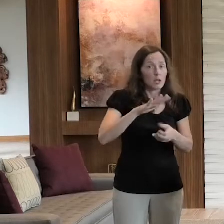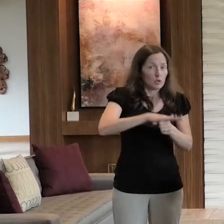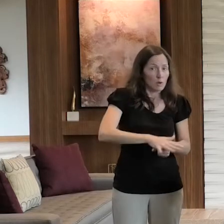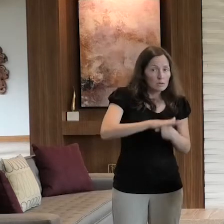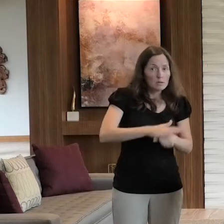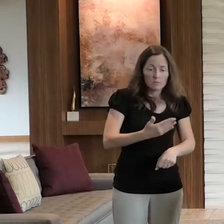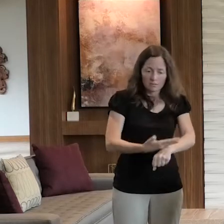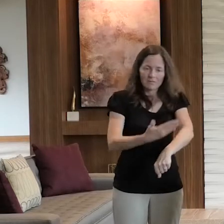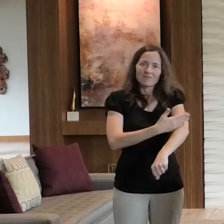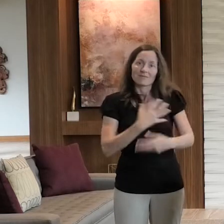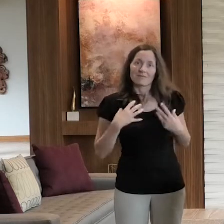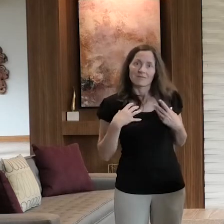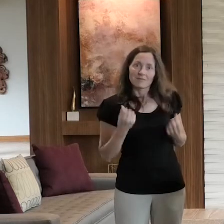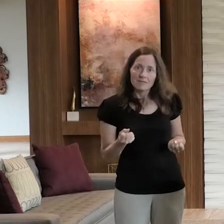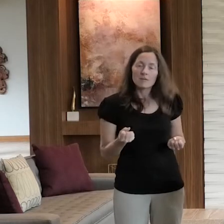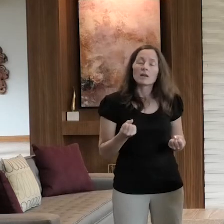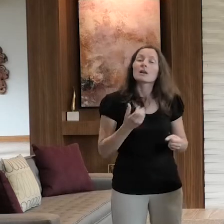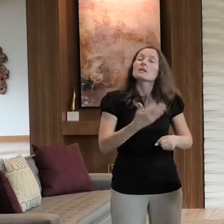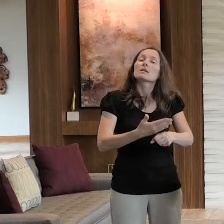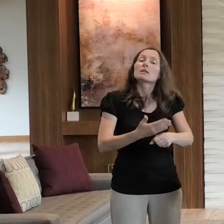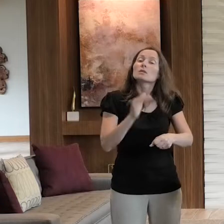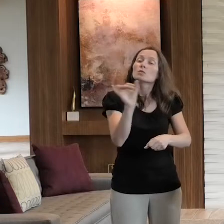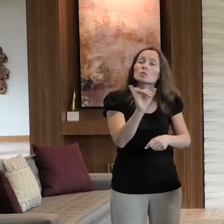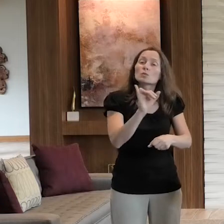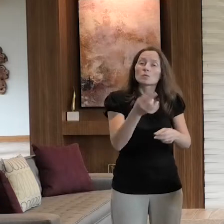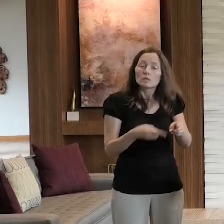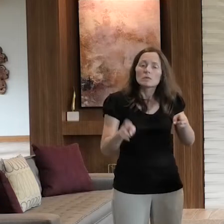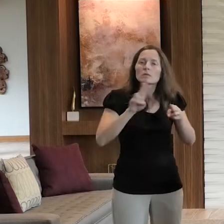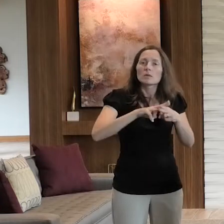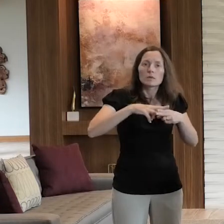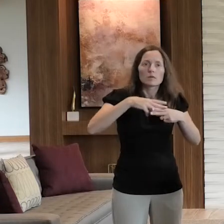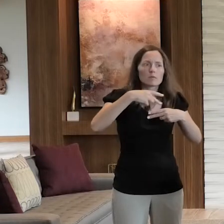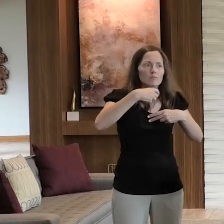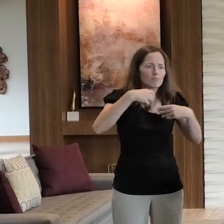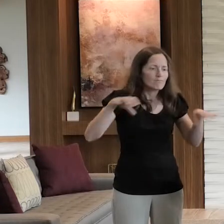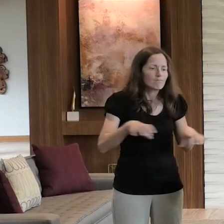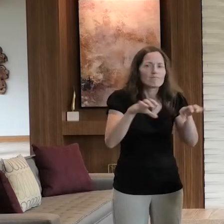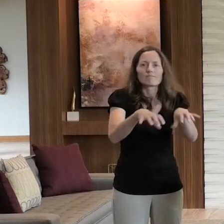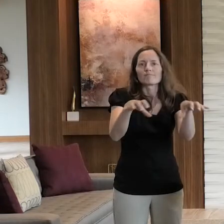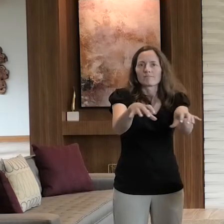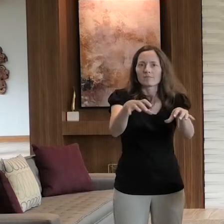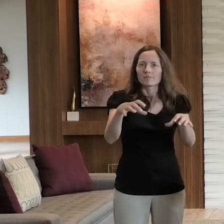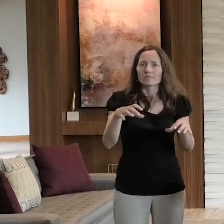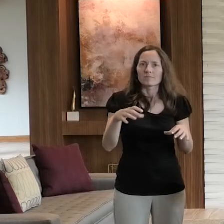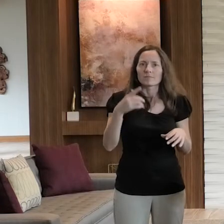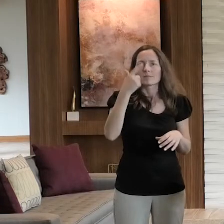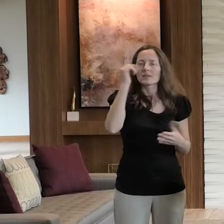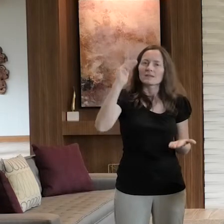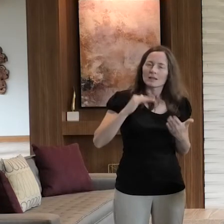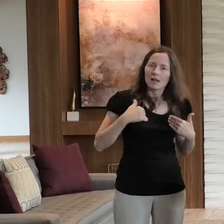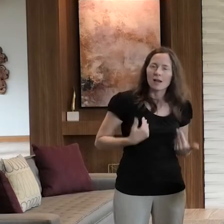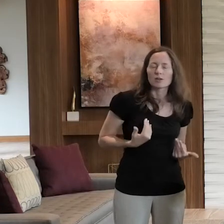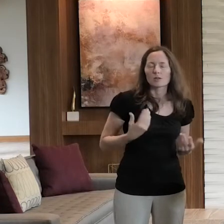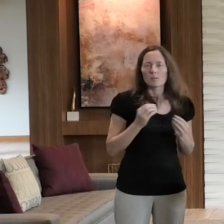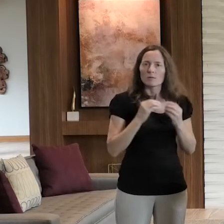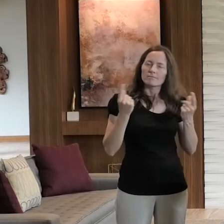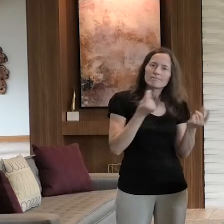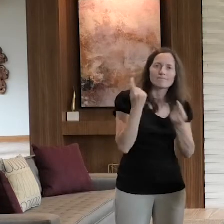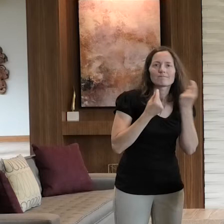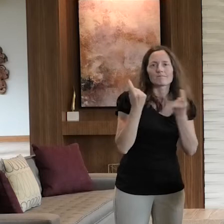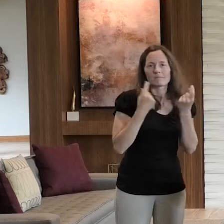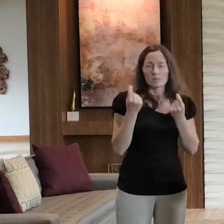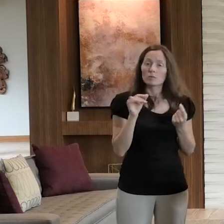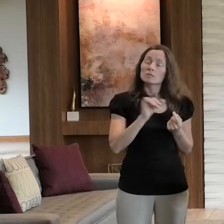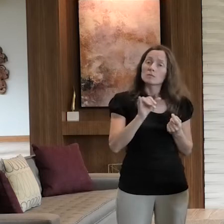increasing productivity, which I think folks at the hospital would be pleased to have, and hopefully many other employers will continue in their footsteps as well, and also